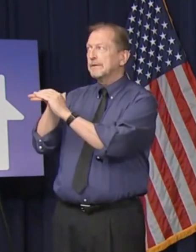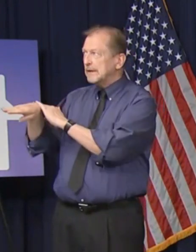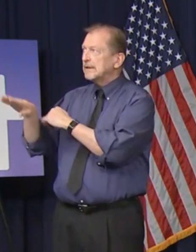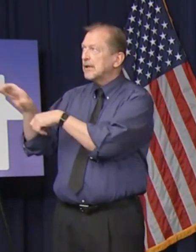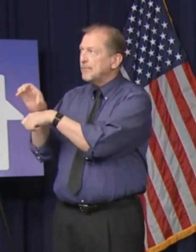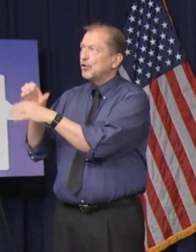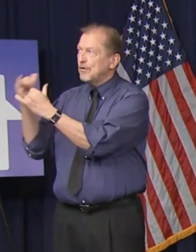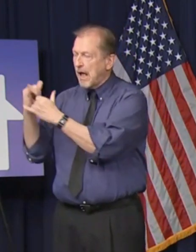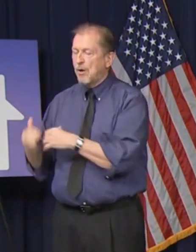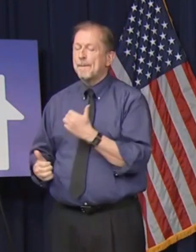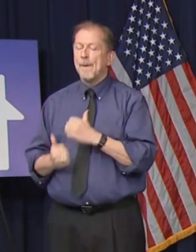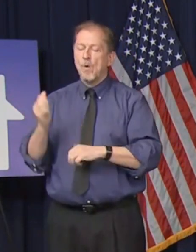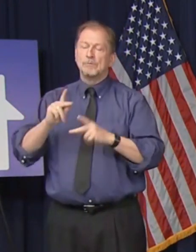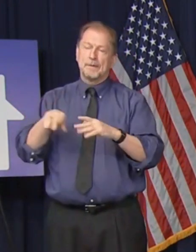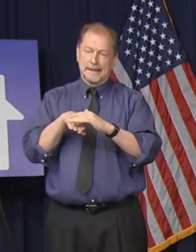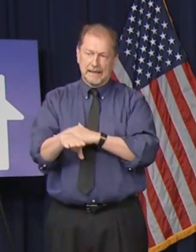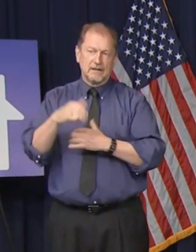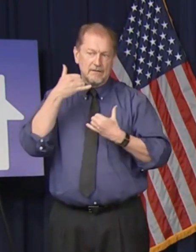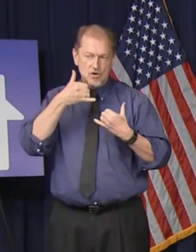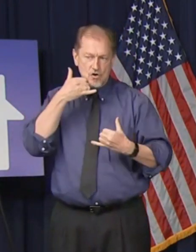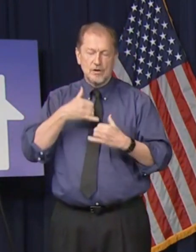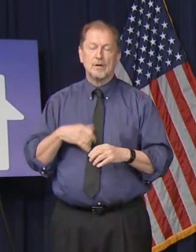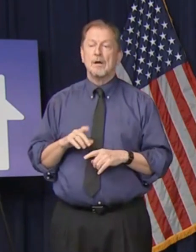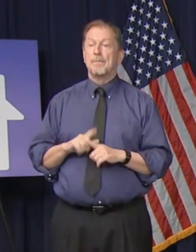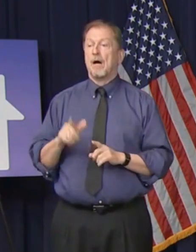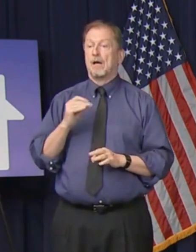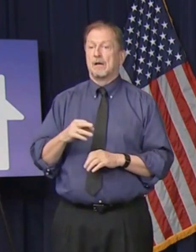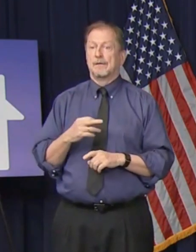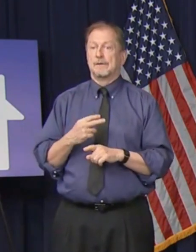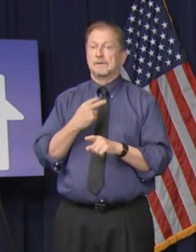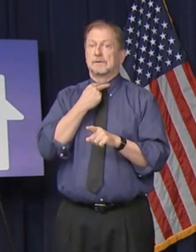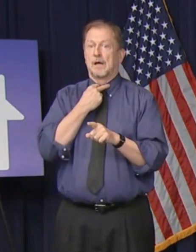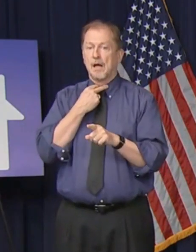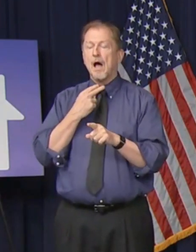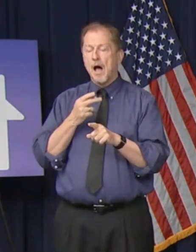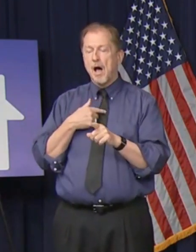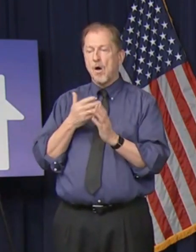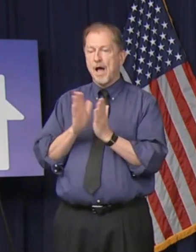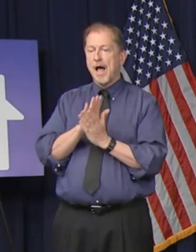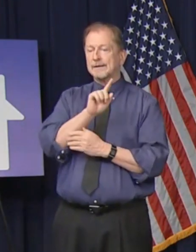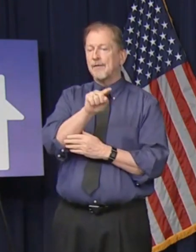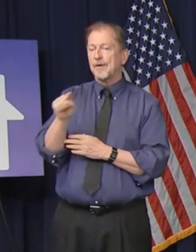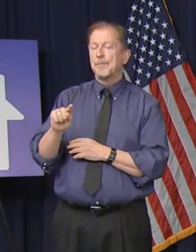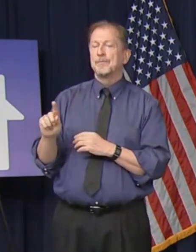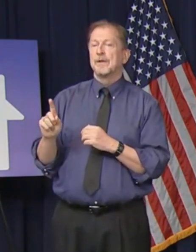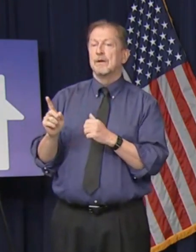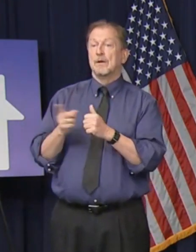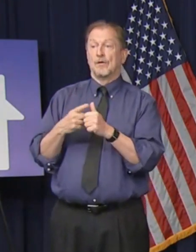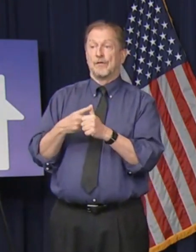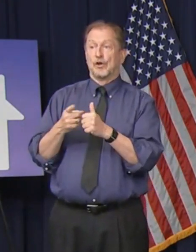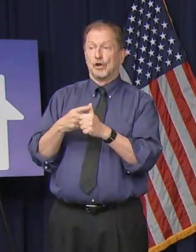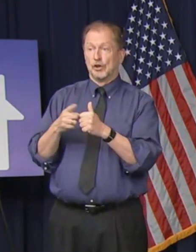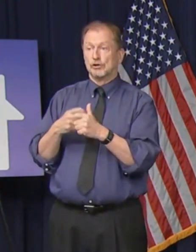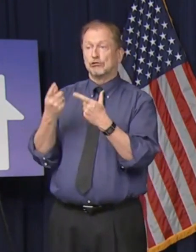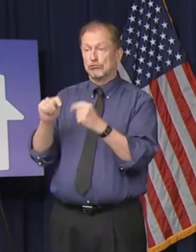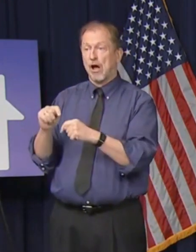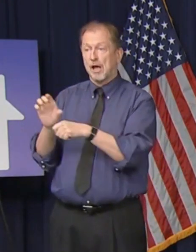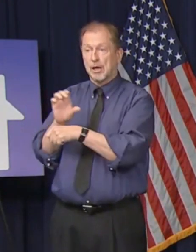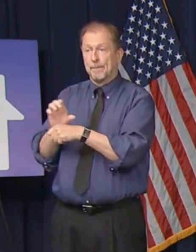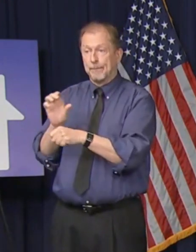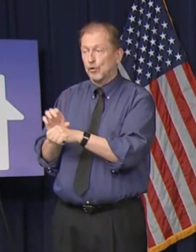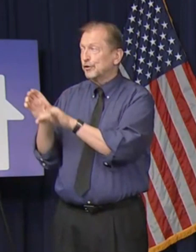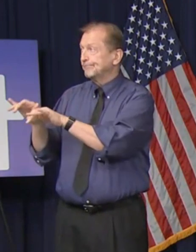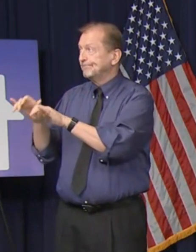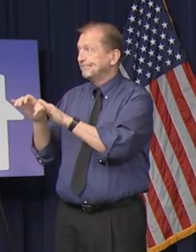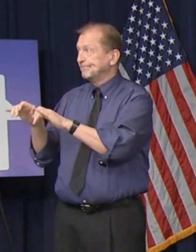able to, but of course we want people to reach out. I would ask them certainly to first try to do it